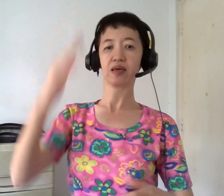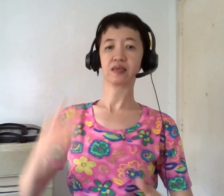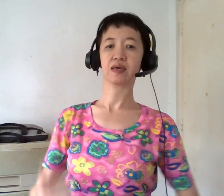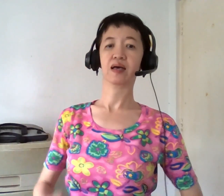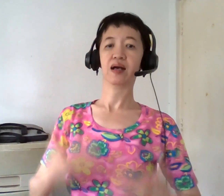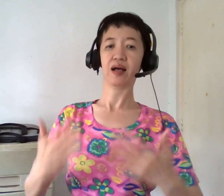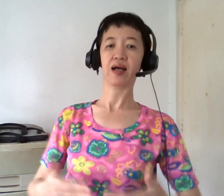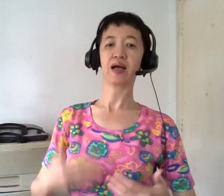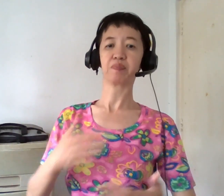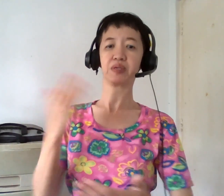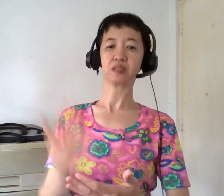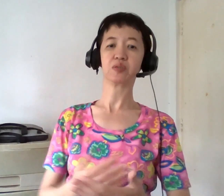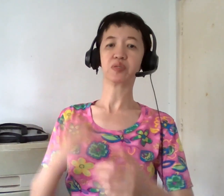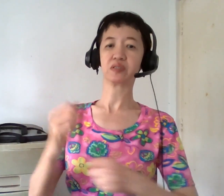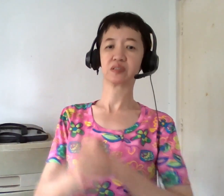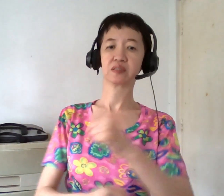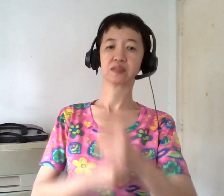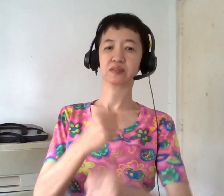Hi, Happy New Year.